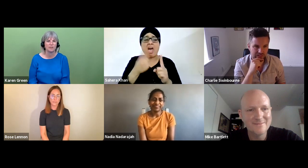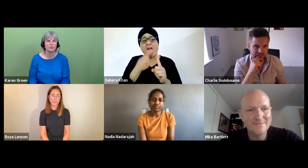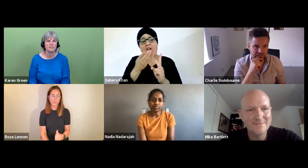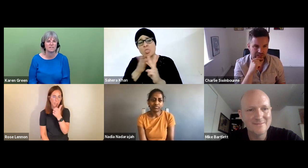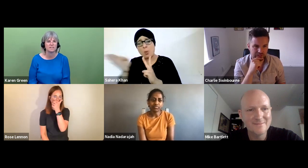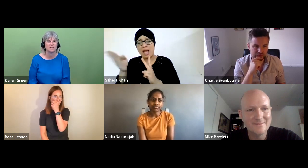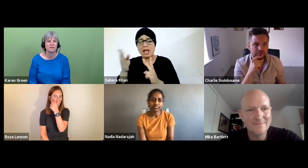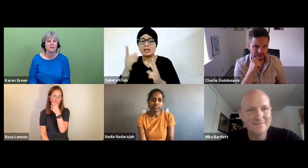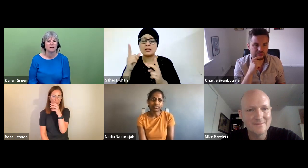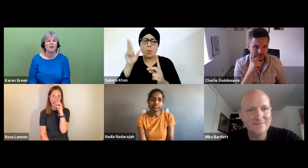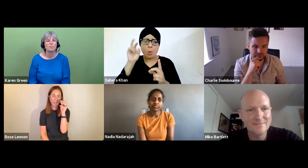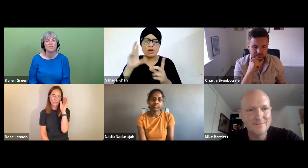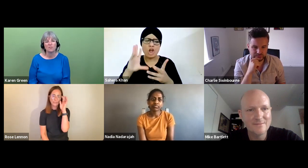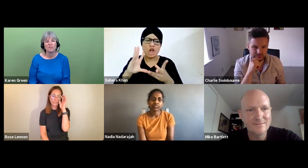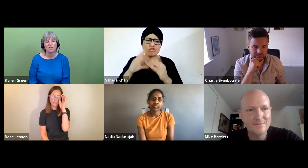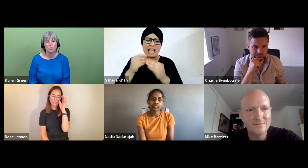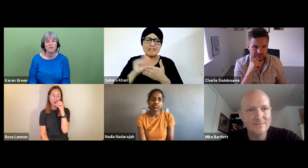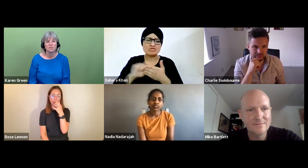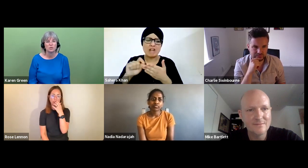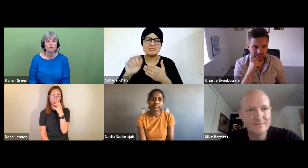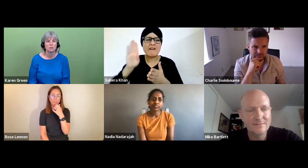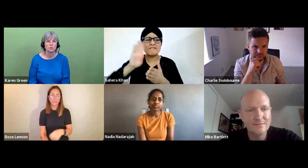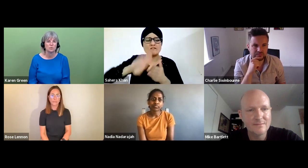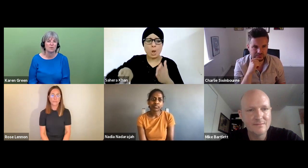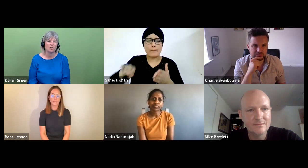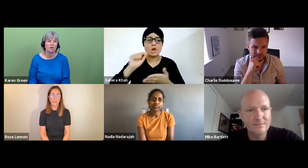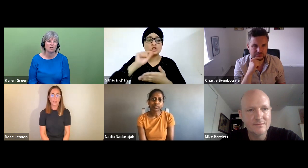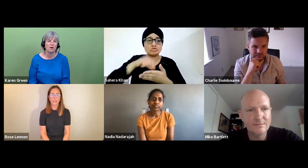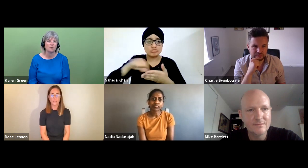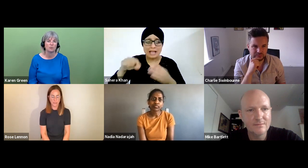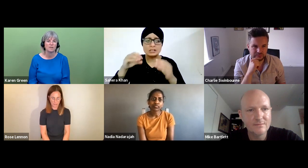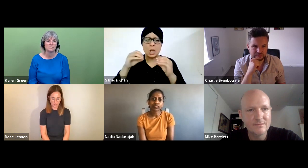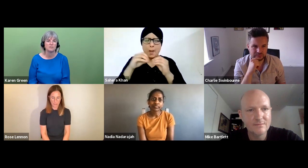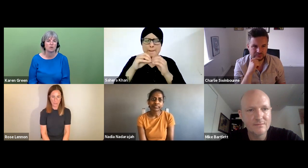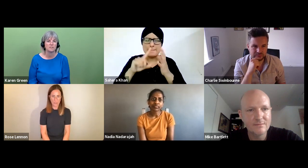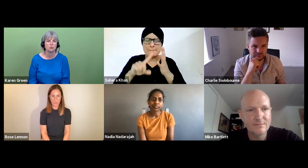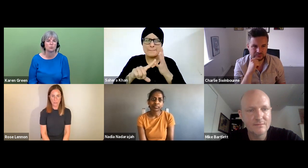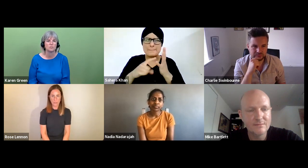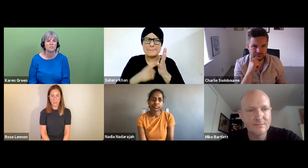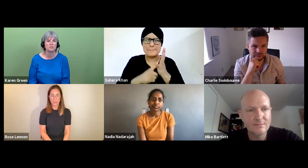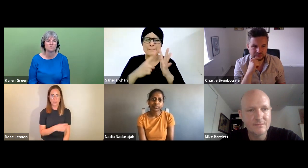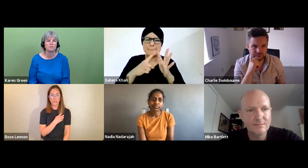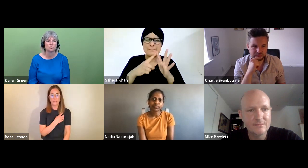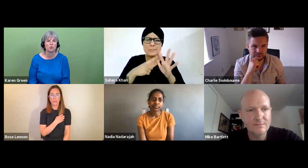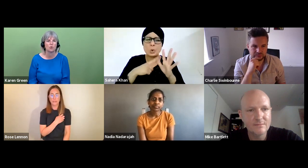increased since then. But there are other ways that you can do. There are creative writing courses